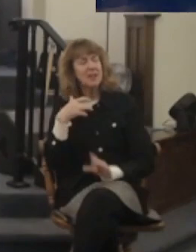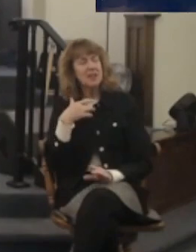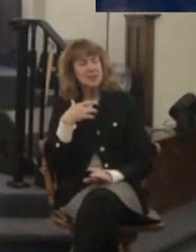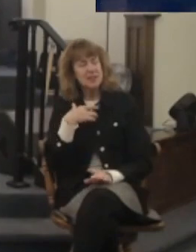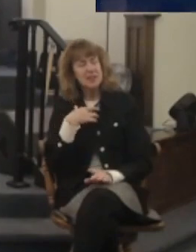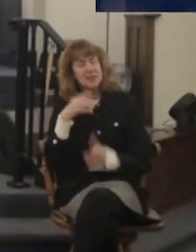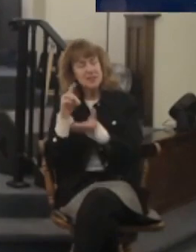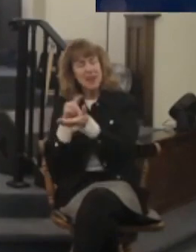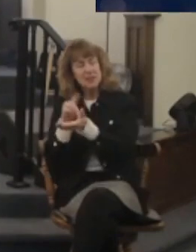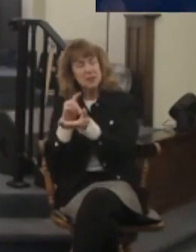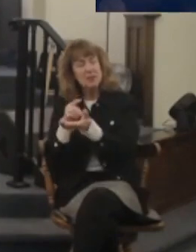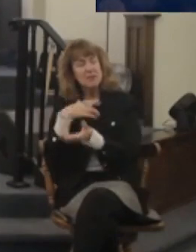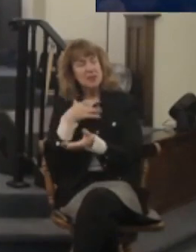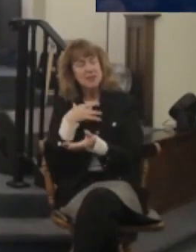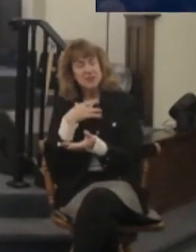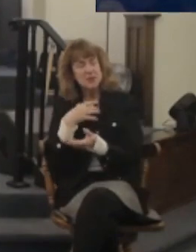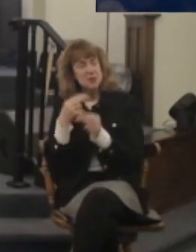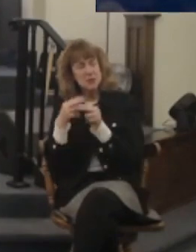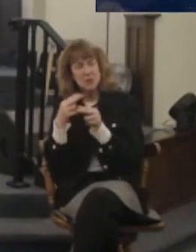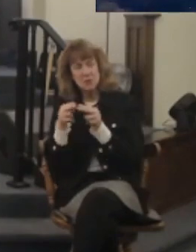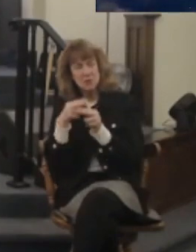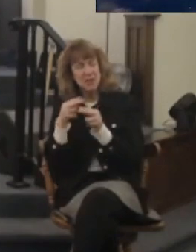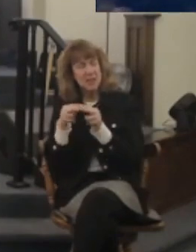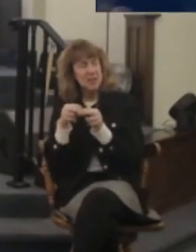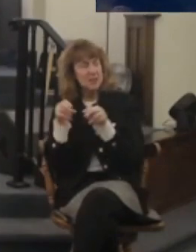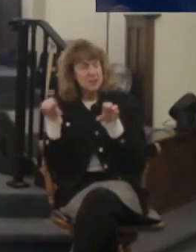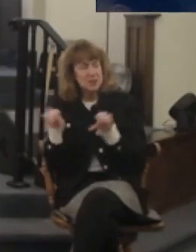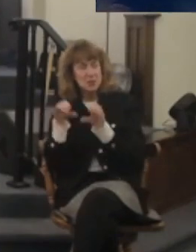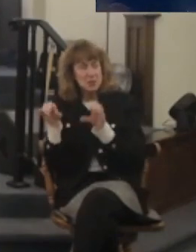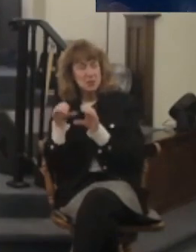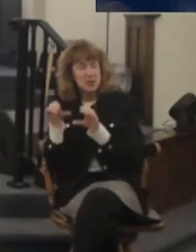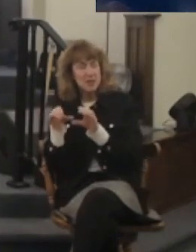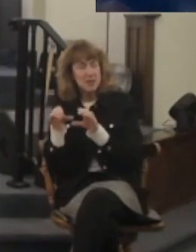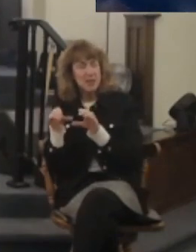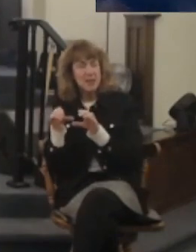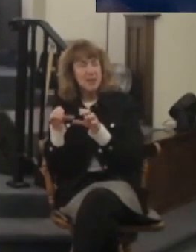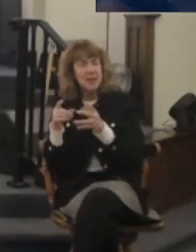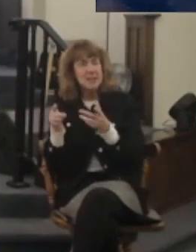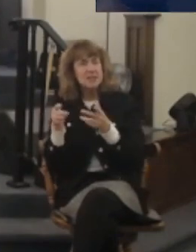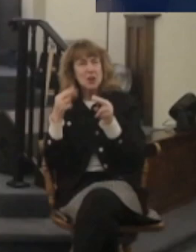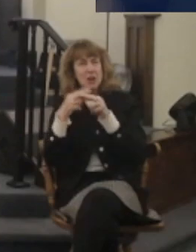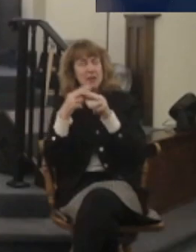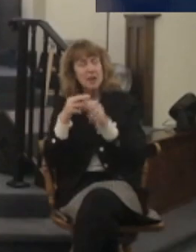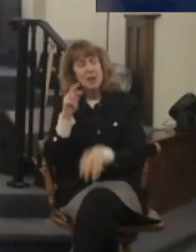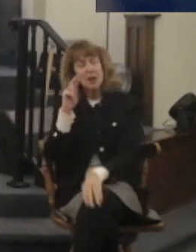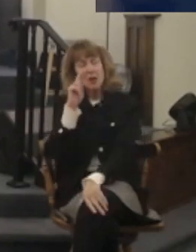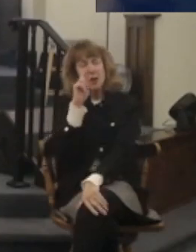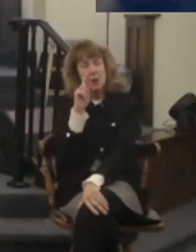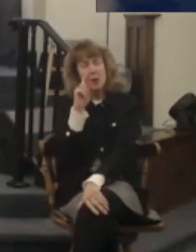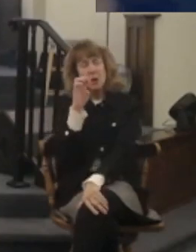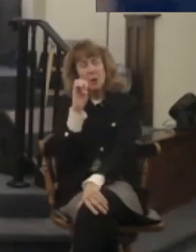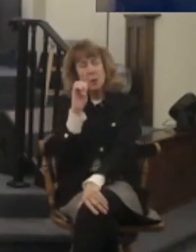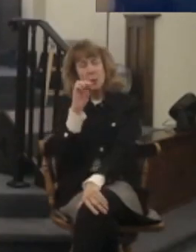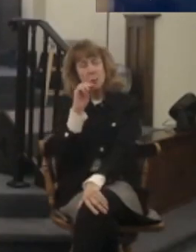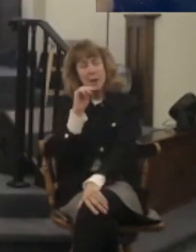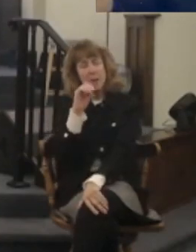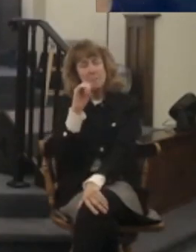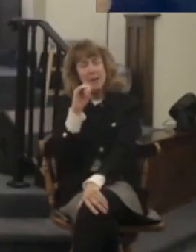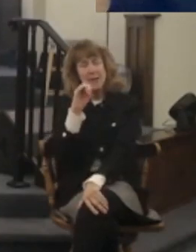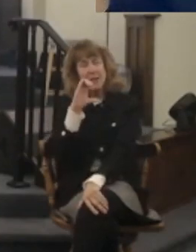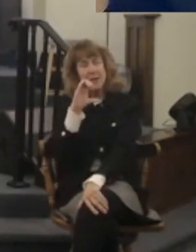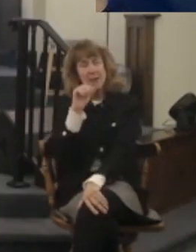The doctor feels it's going to be too soon to start Remicade. You do not know what Remicade is. A lot of folks that